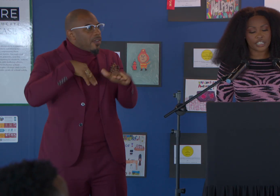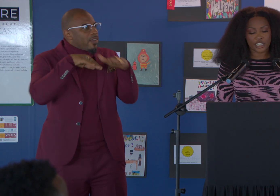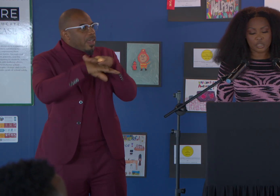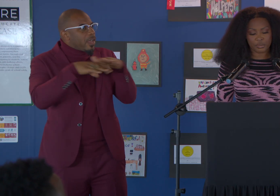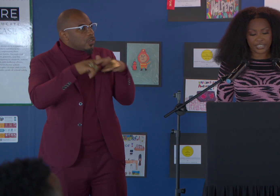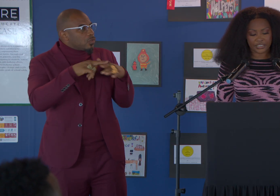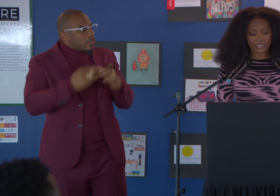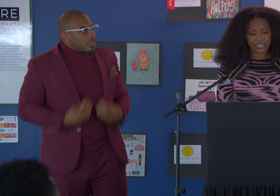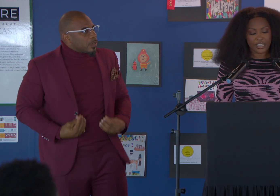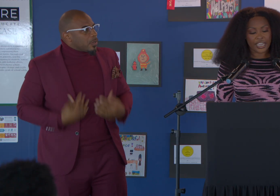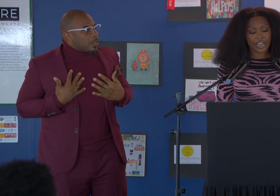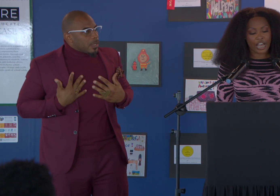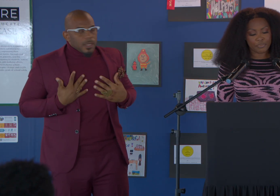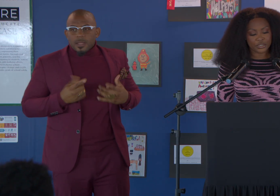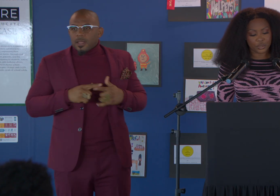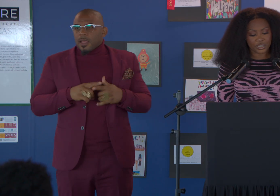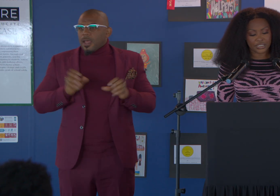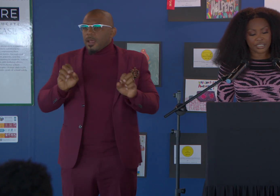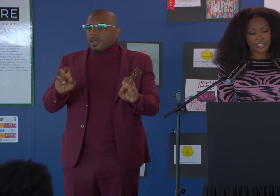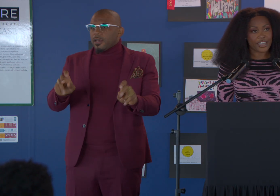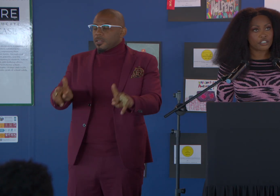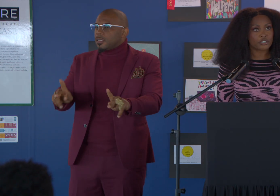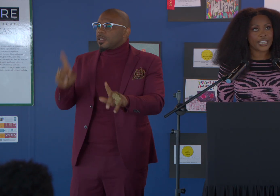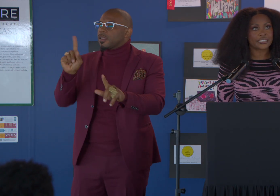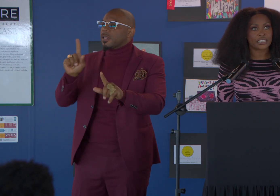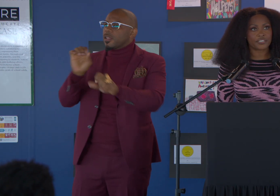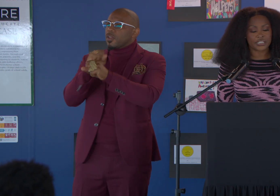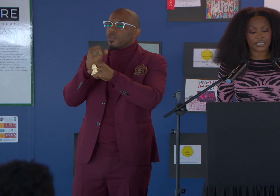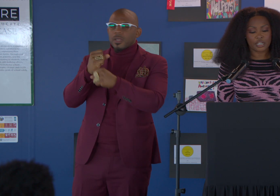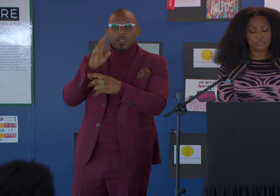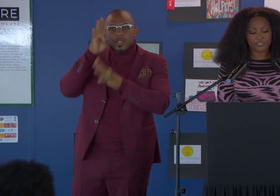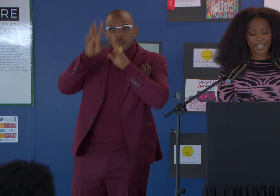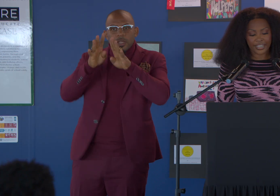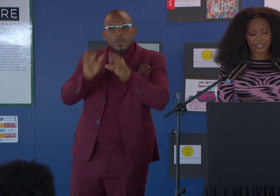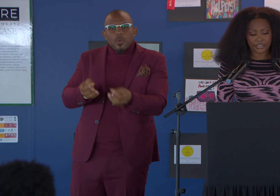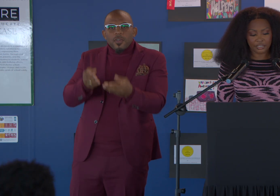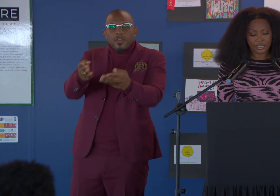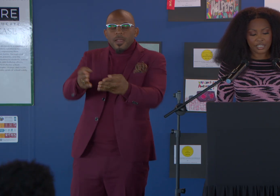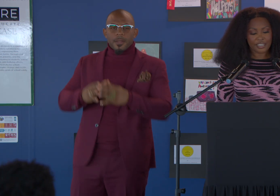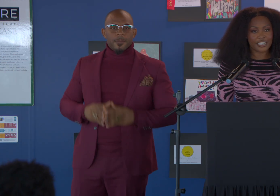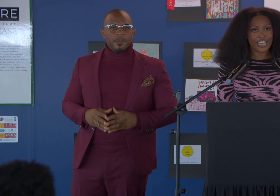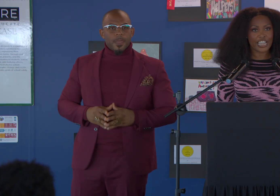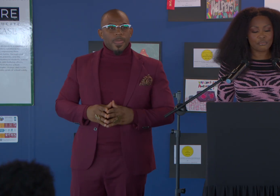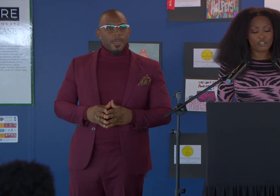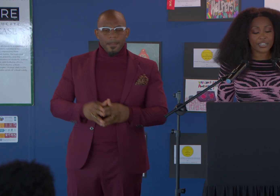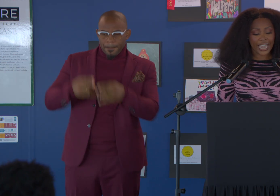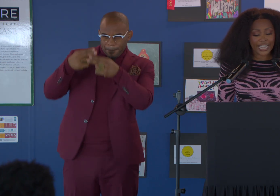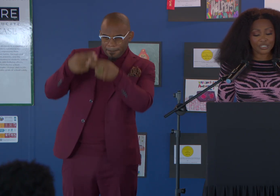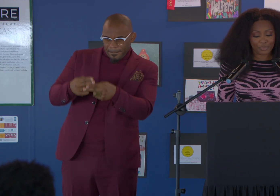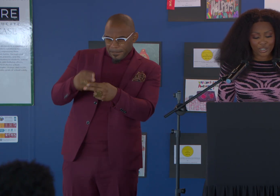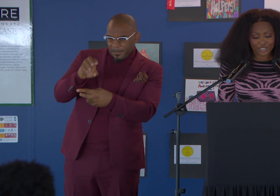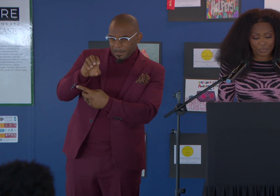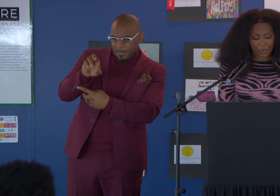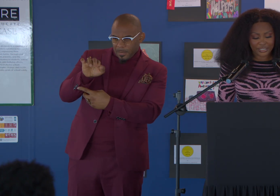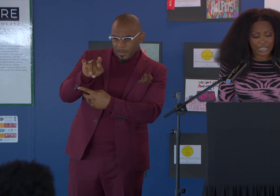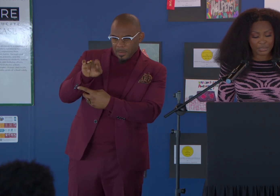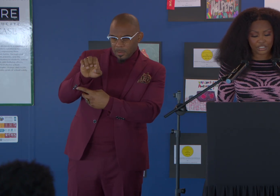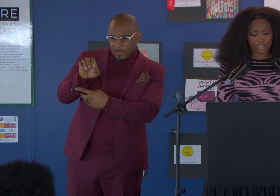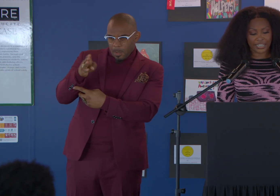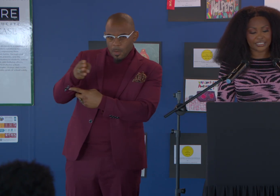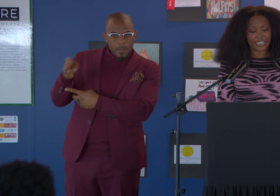access to the inspiration and opportunity that creativity provides. The name Create